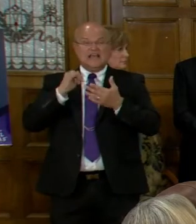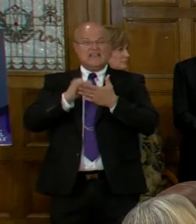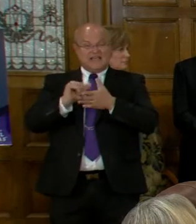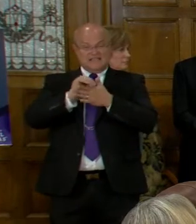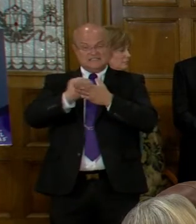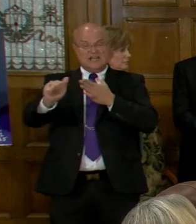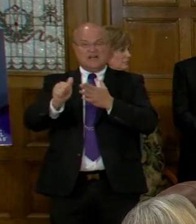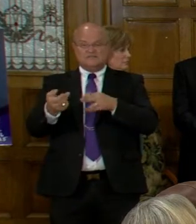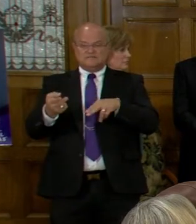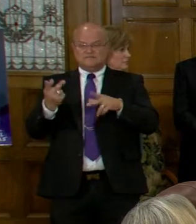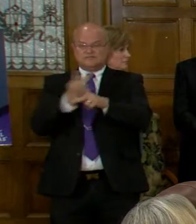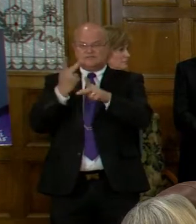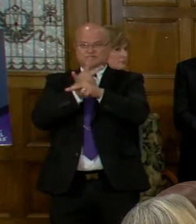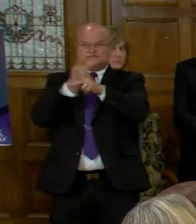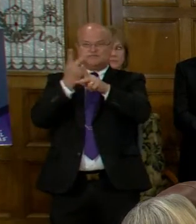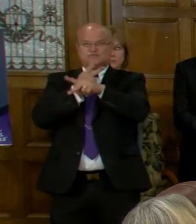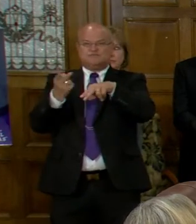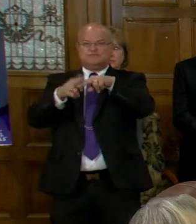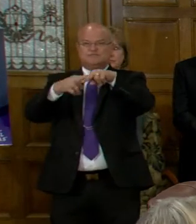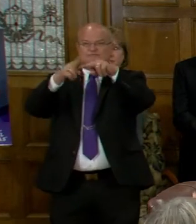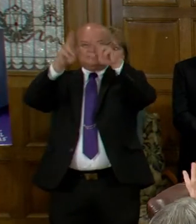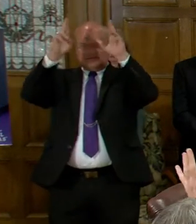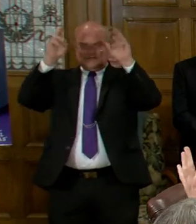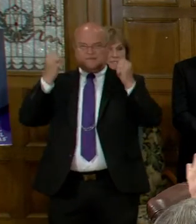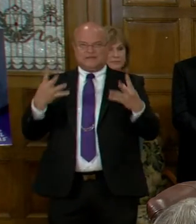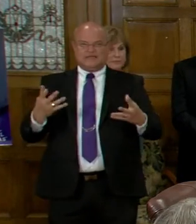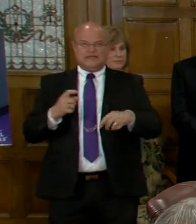is going to be multiplied many times over. To